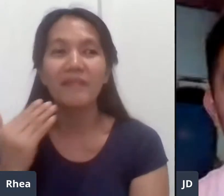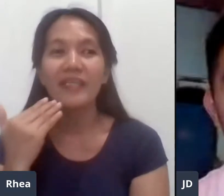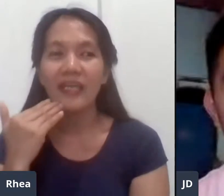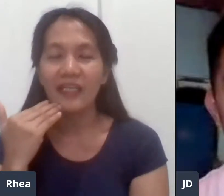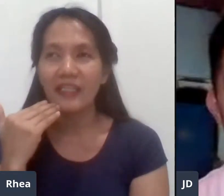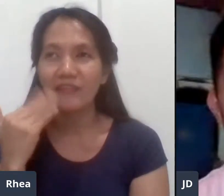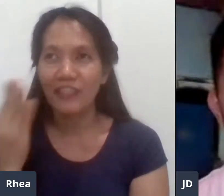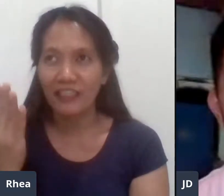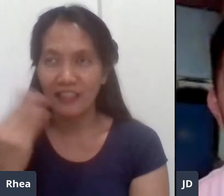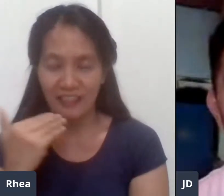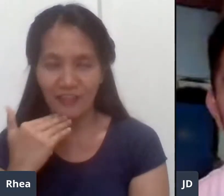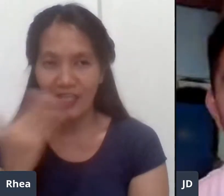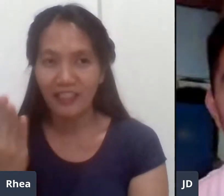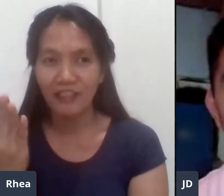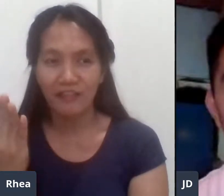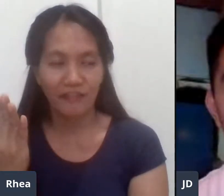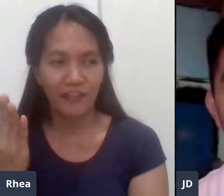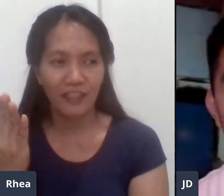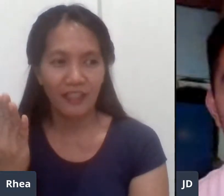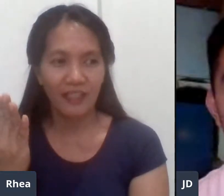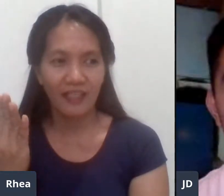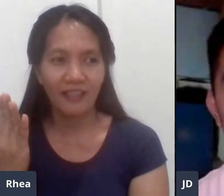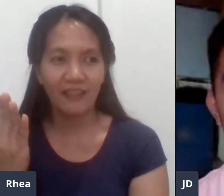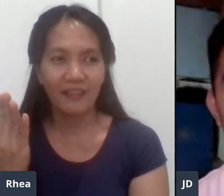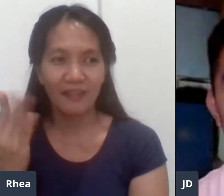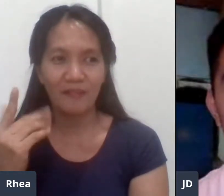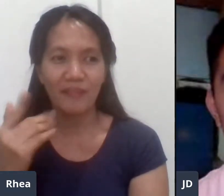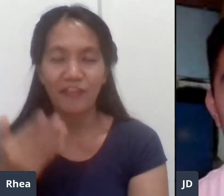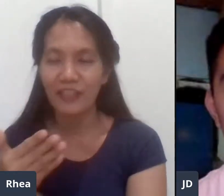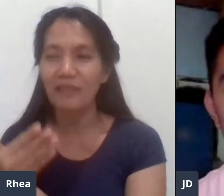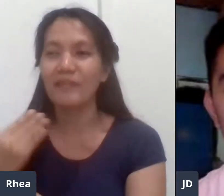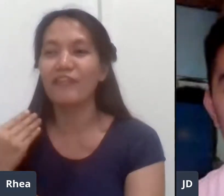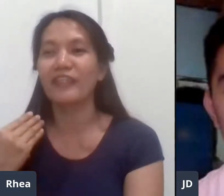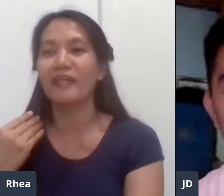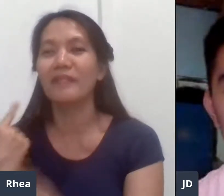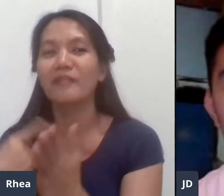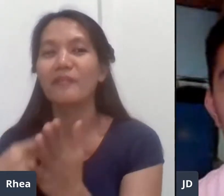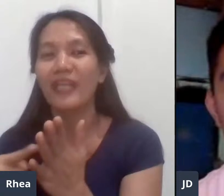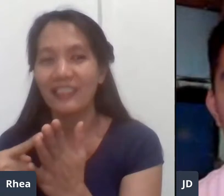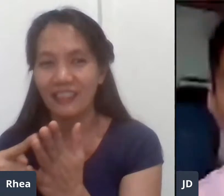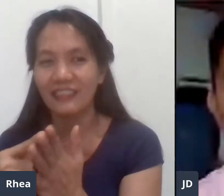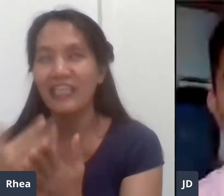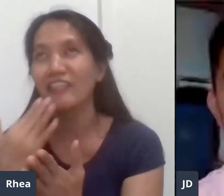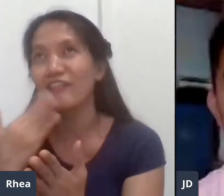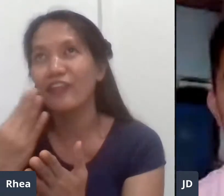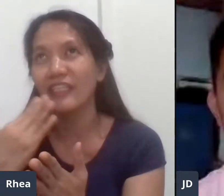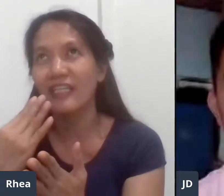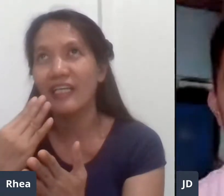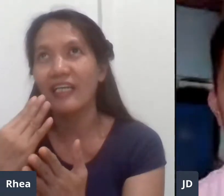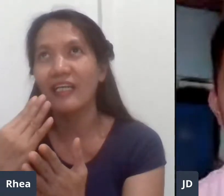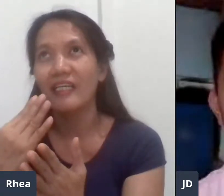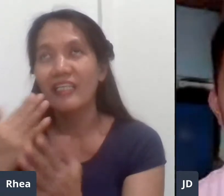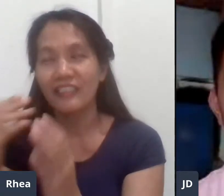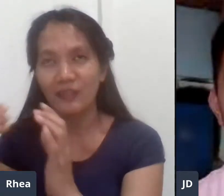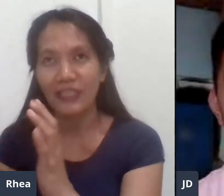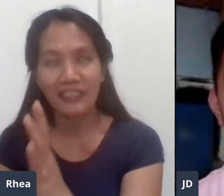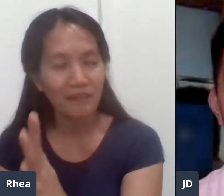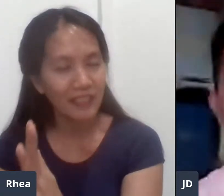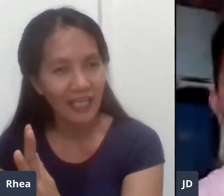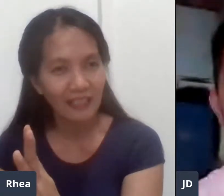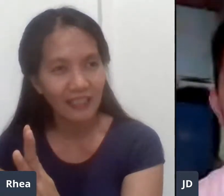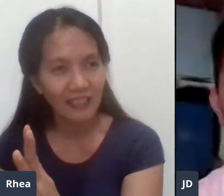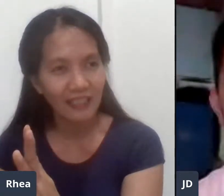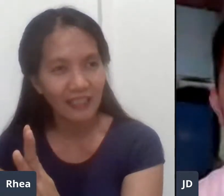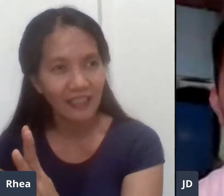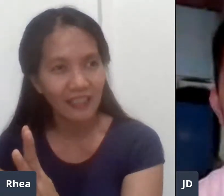And the deaf community are so happy. In behalf of them, and I would like thank you for the before kami